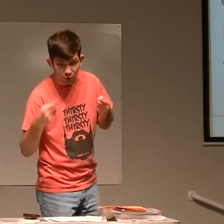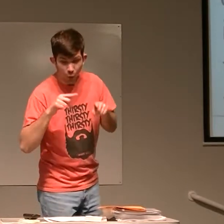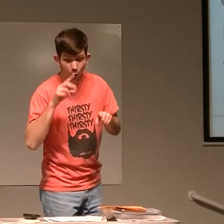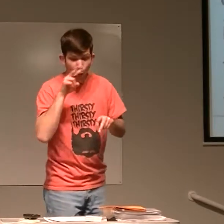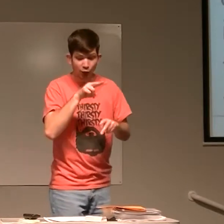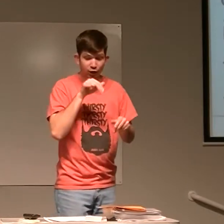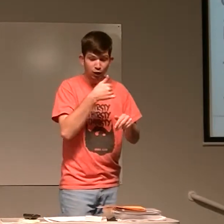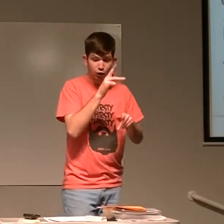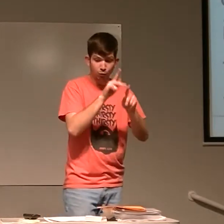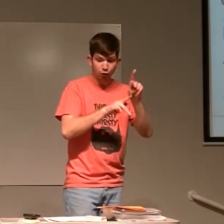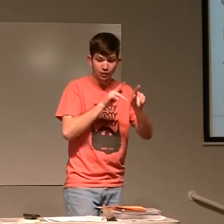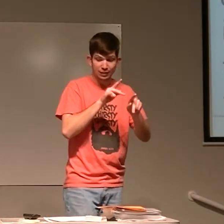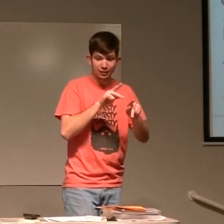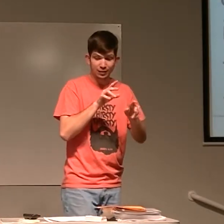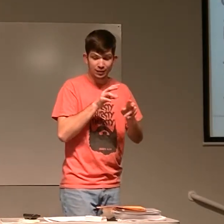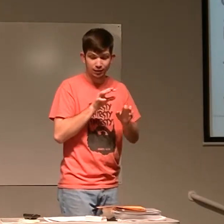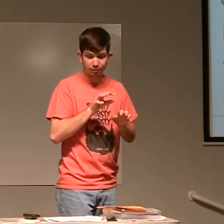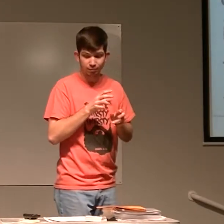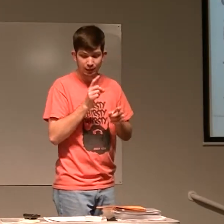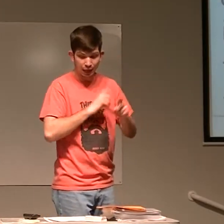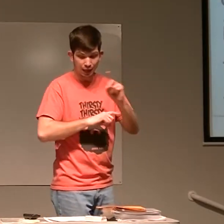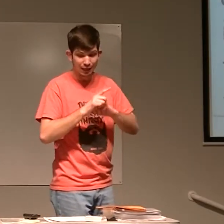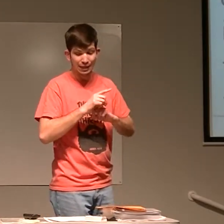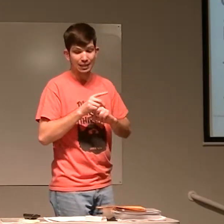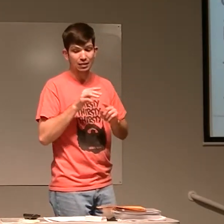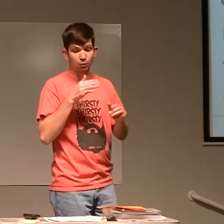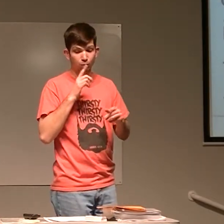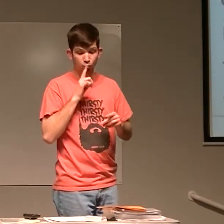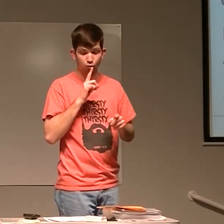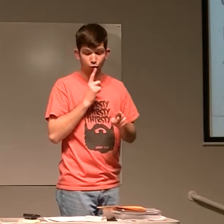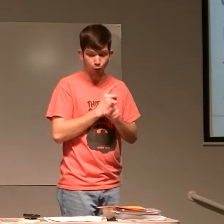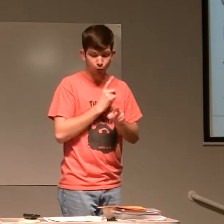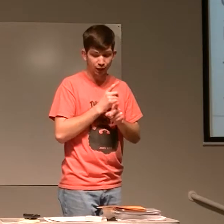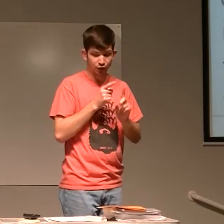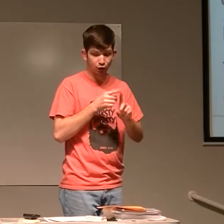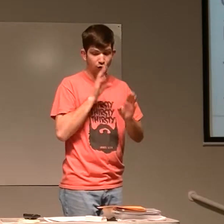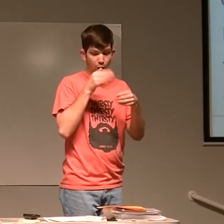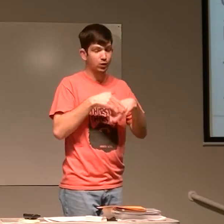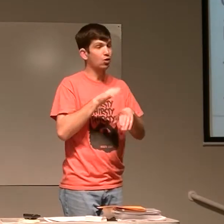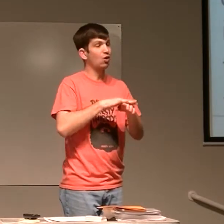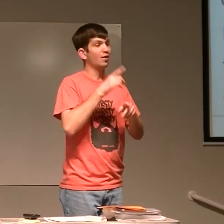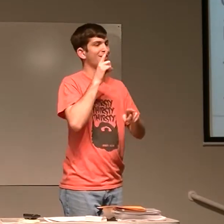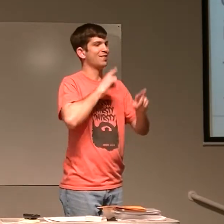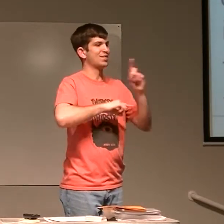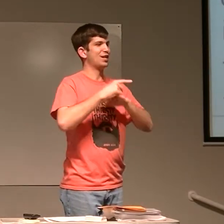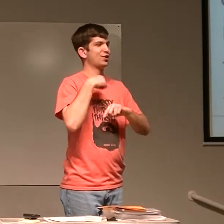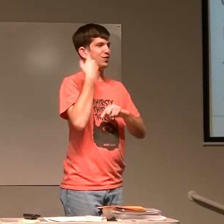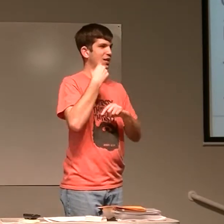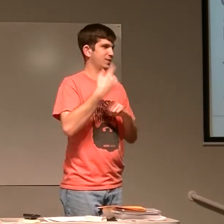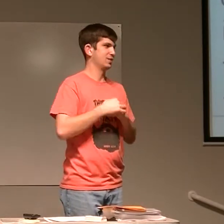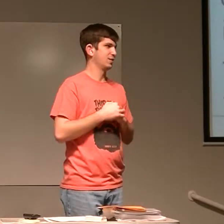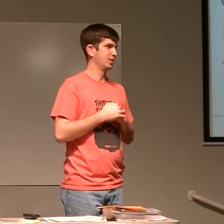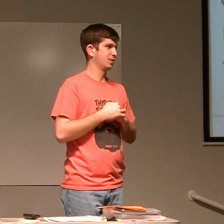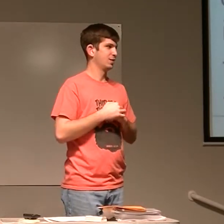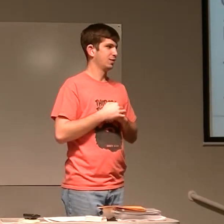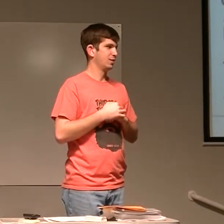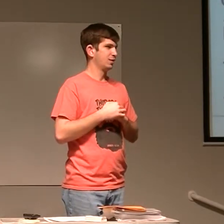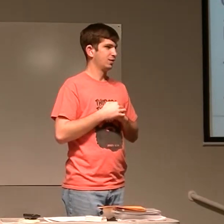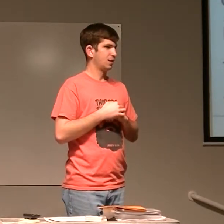while watching another person sign, it is appropriate to focus on the signer's face. They